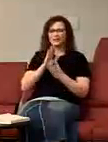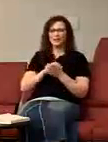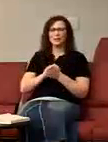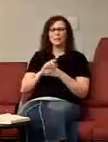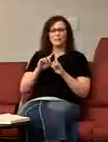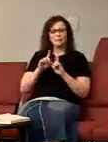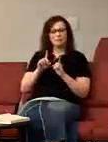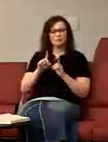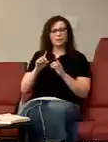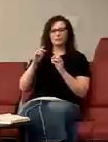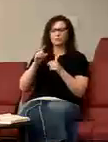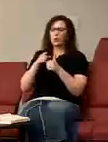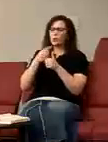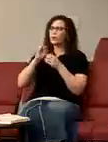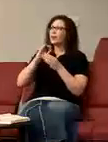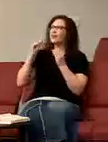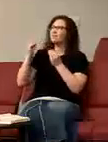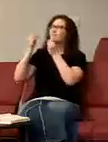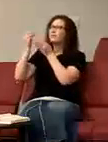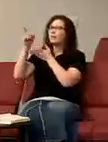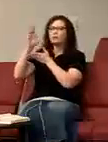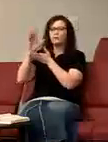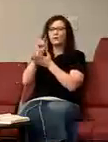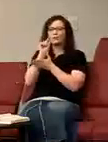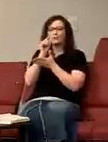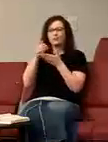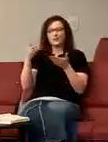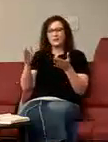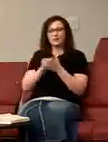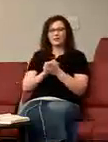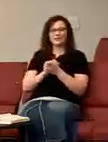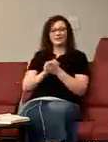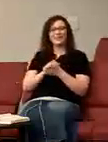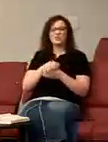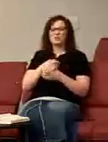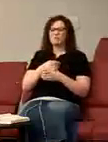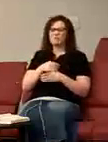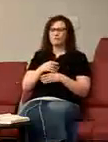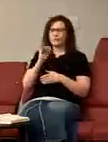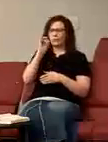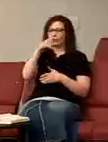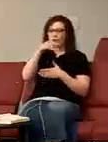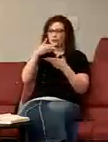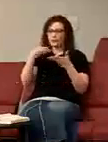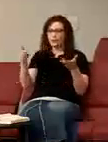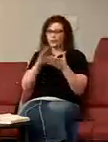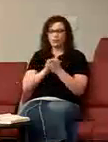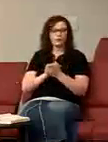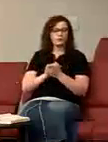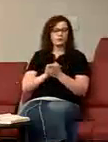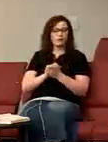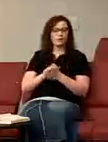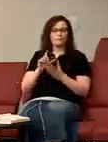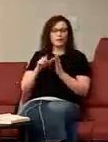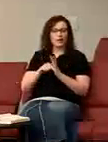I started giving God the little things even, and I mean, they were stupid little things. Like I remember one time, I got ready, and right after I